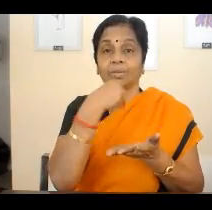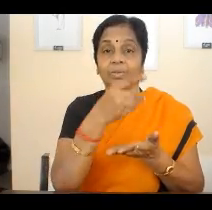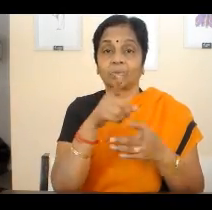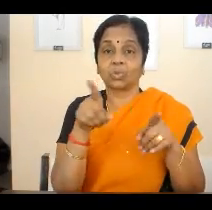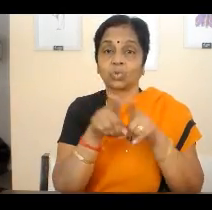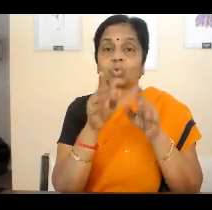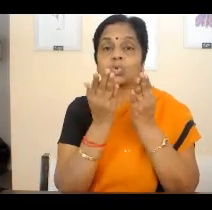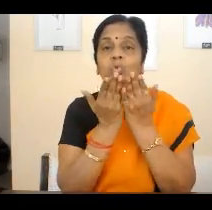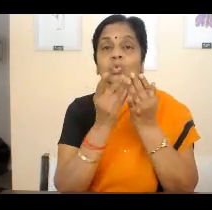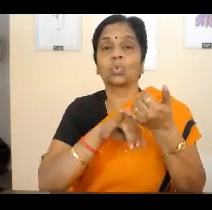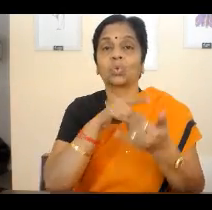school,